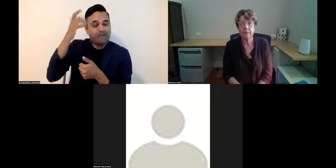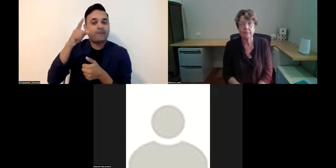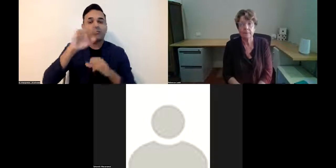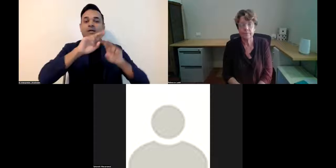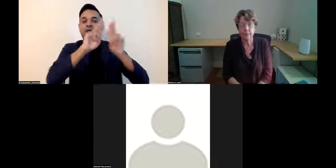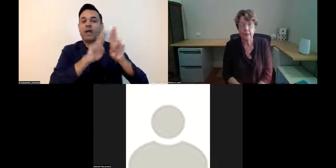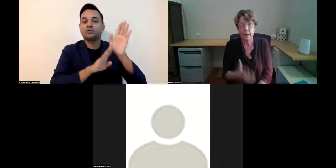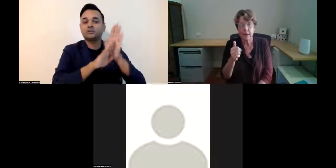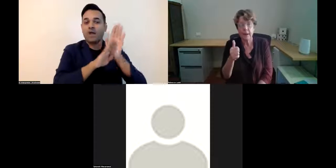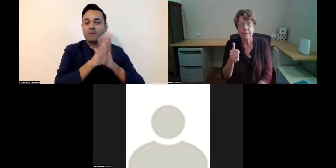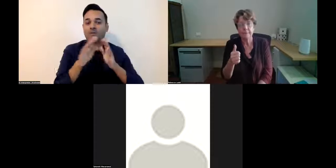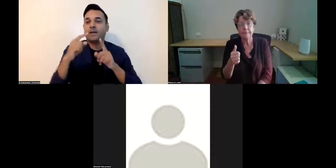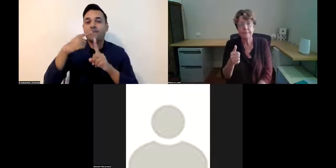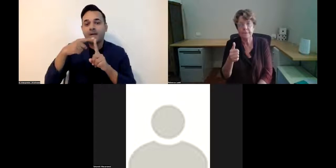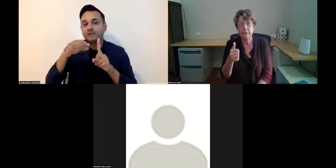and also globally.